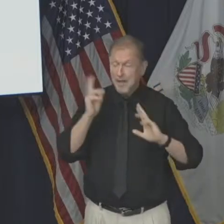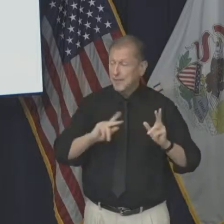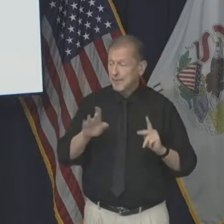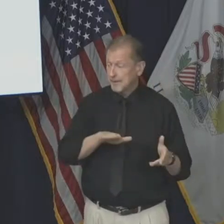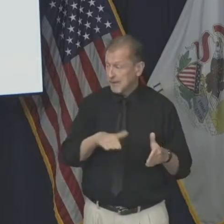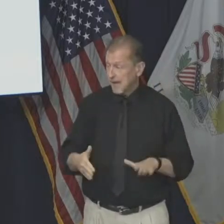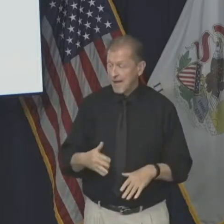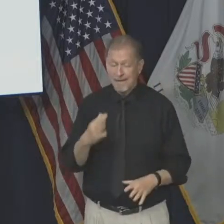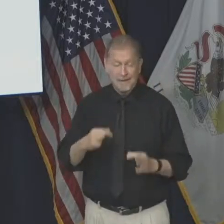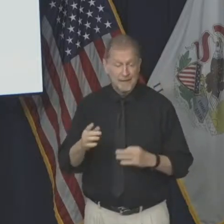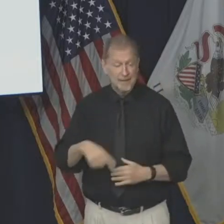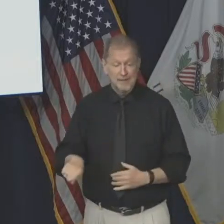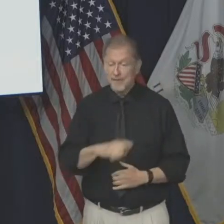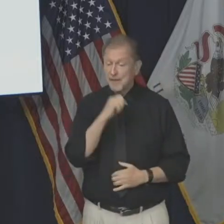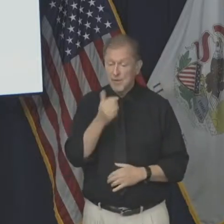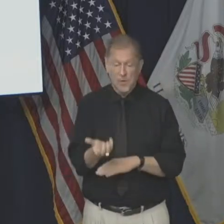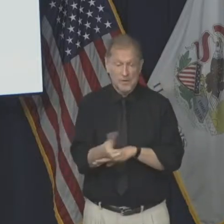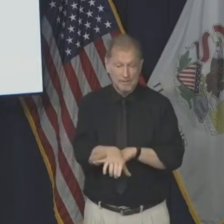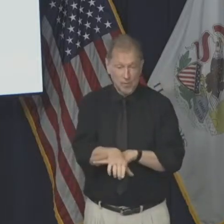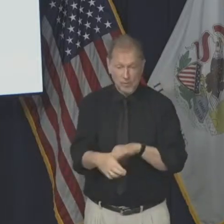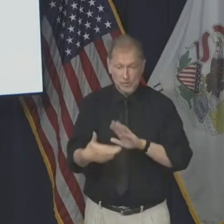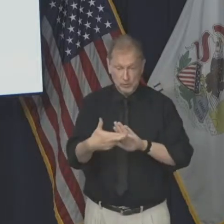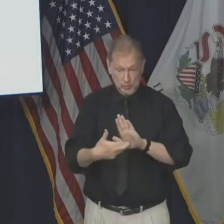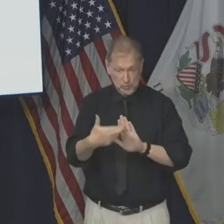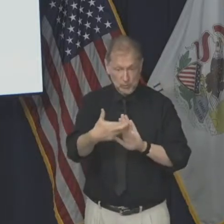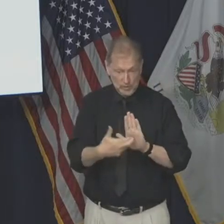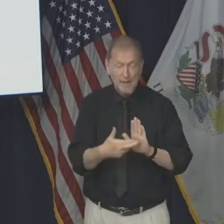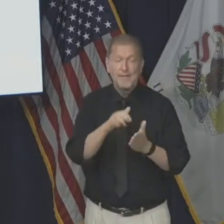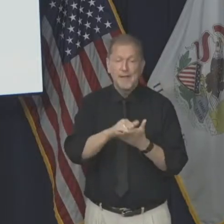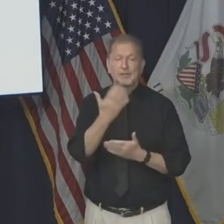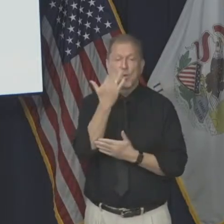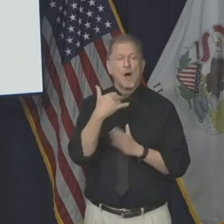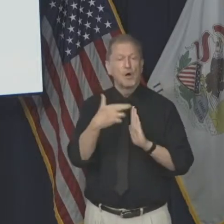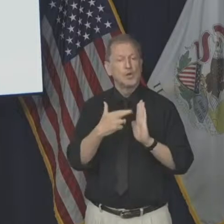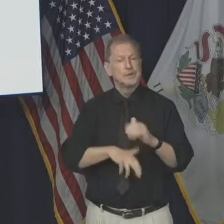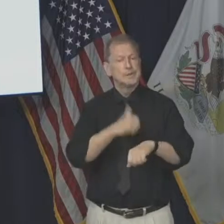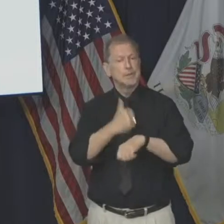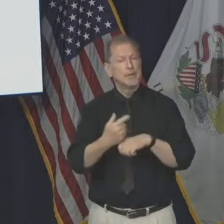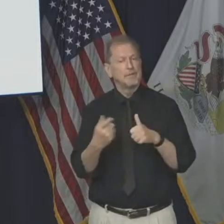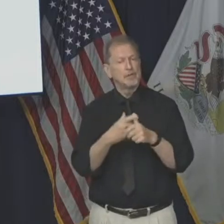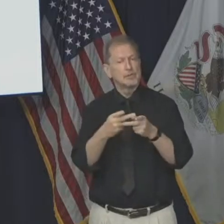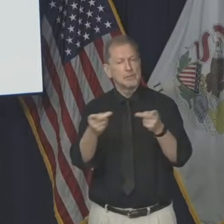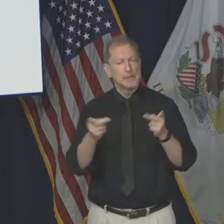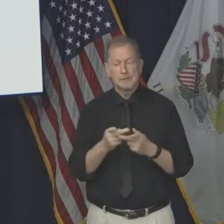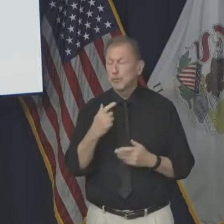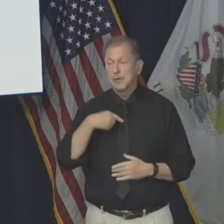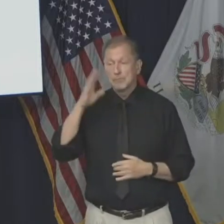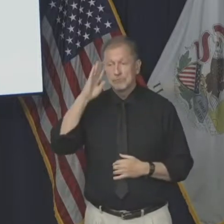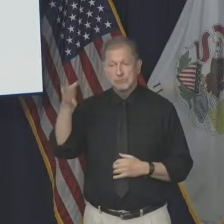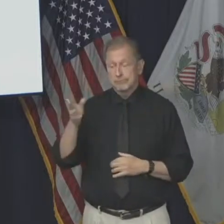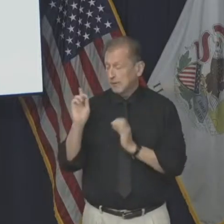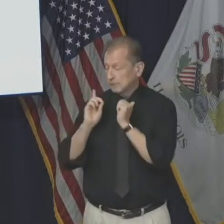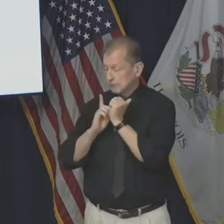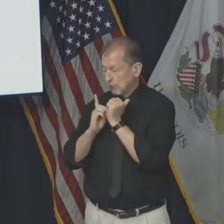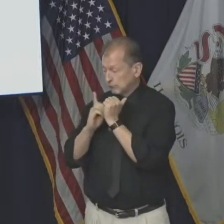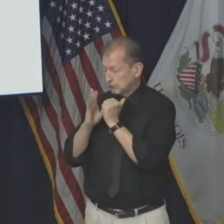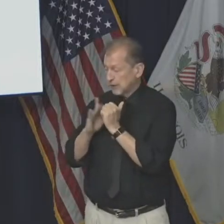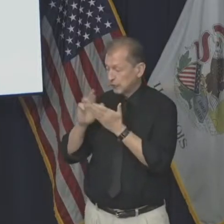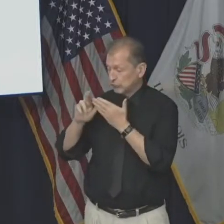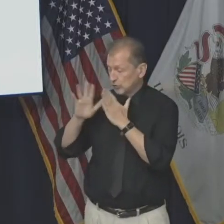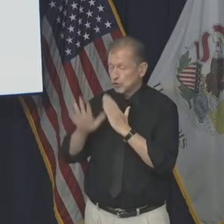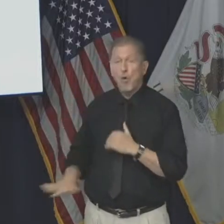they don't enforce the rules. That is why those rules exist. We didn't make them up. The doctors all over the